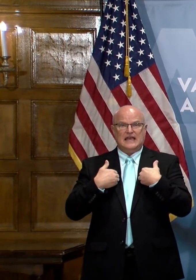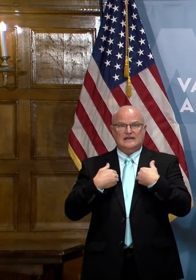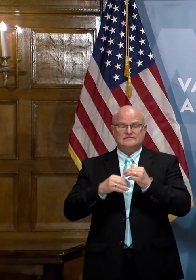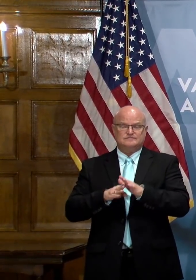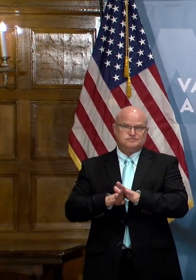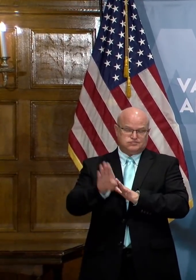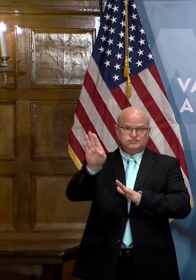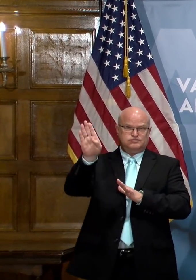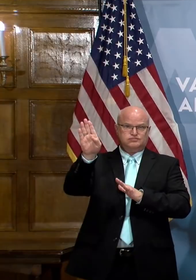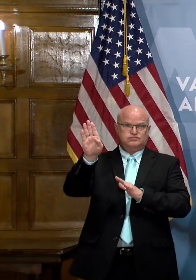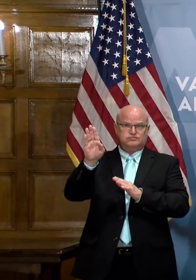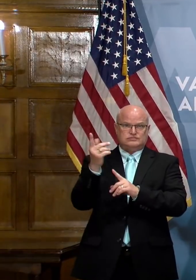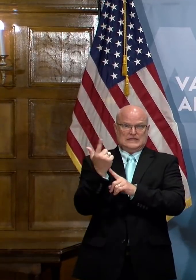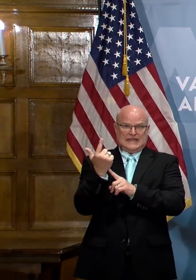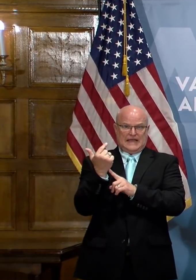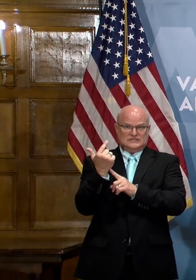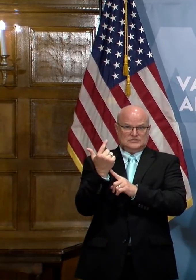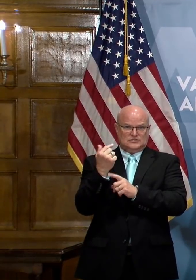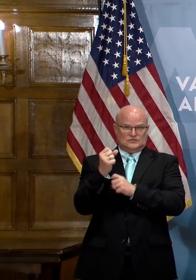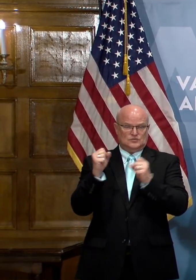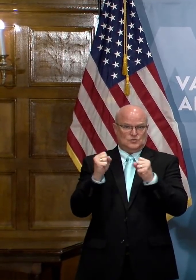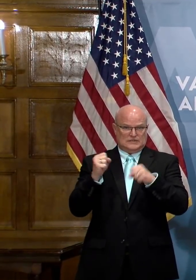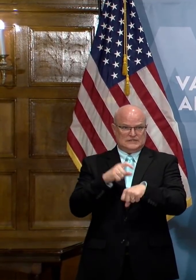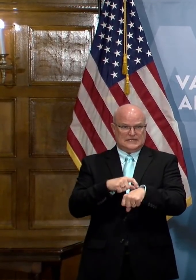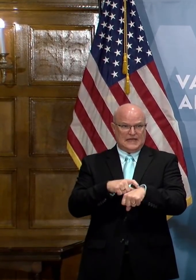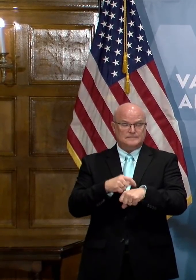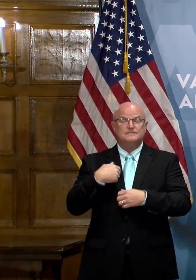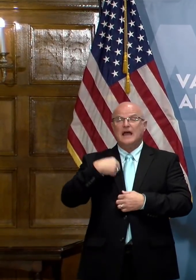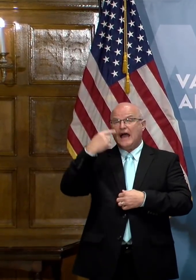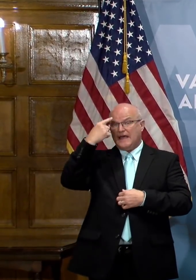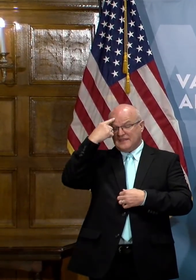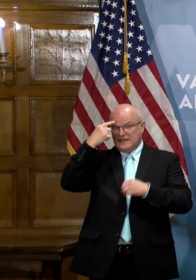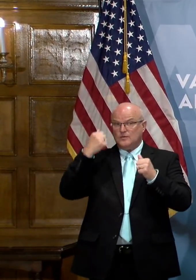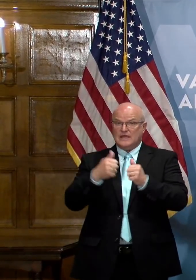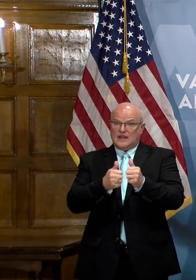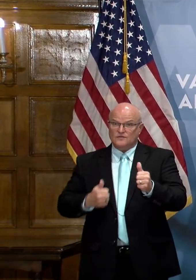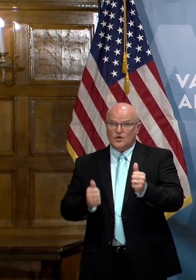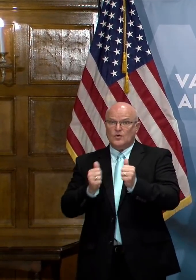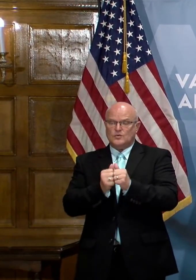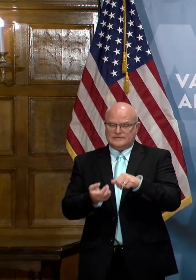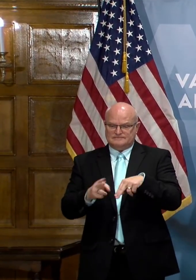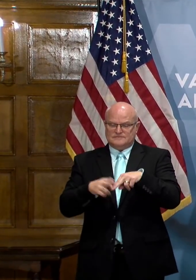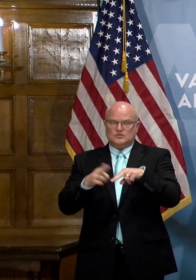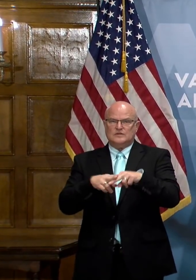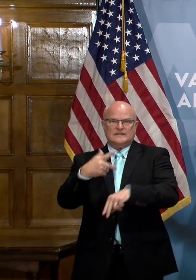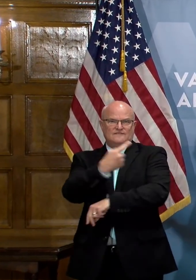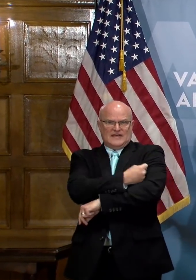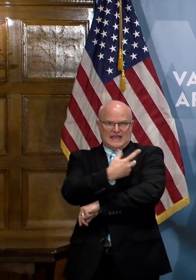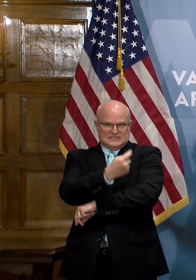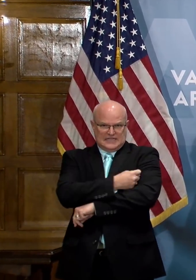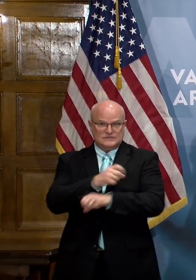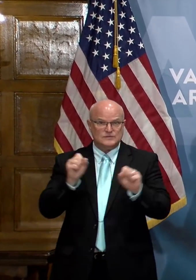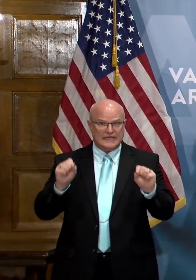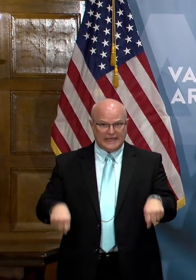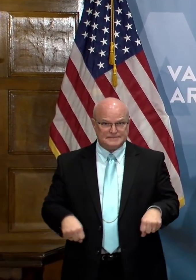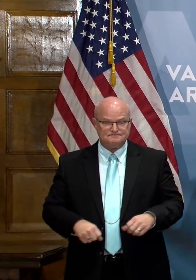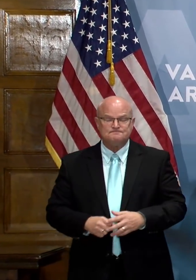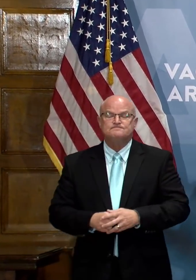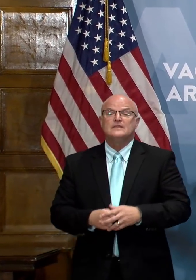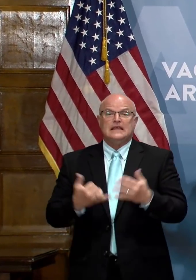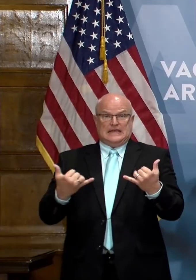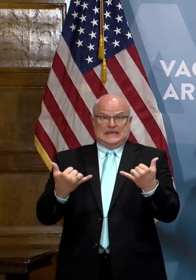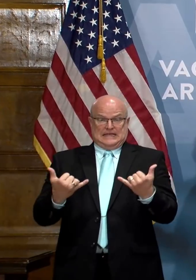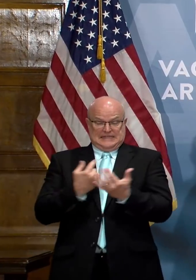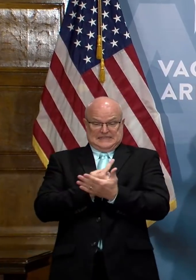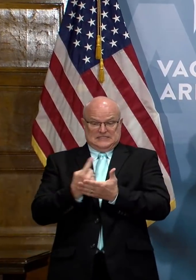surge like we did last winter. And I think we can avoid that with our increased vaccination rate.